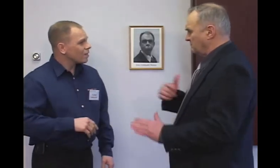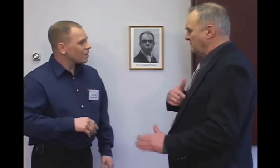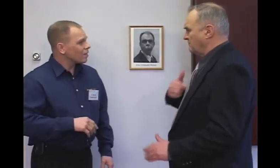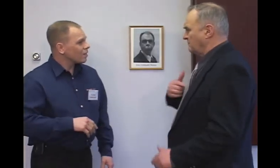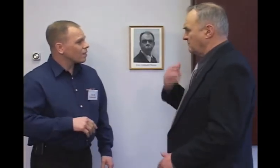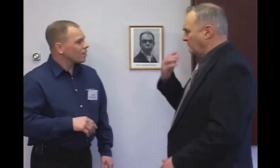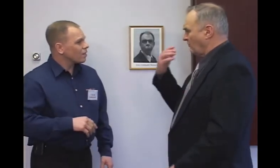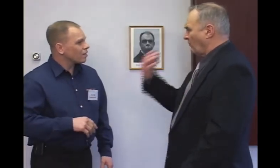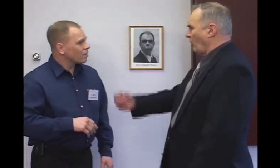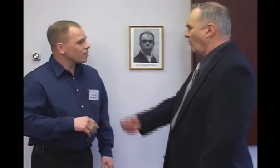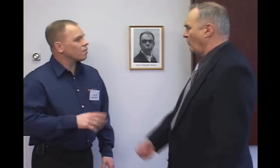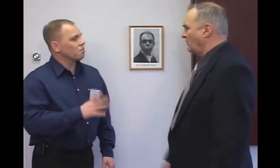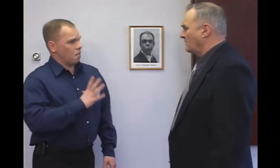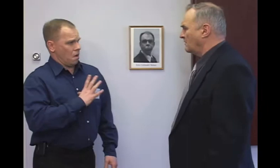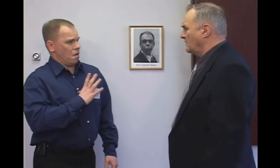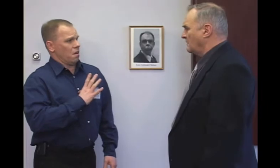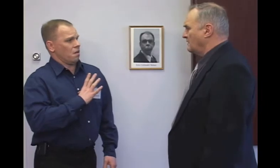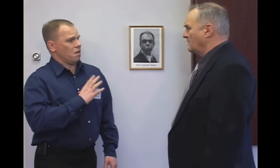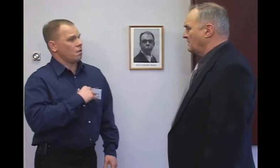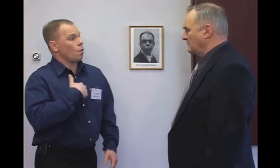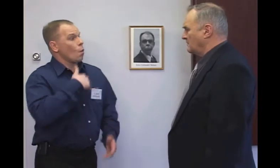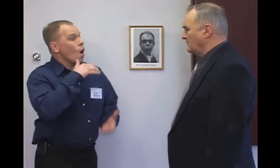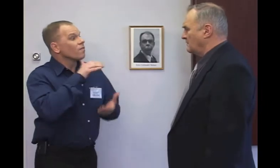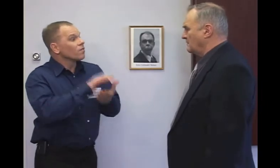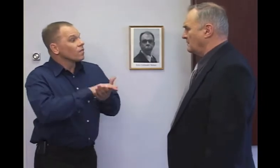Yes, I'll show you. Can my wife Sophia come too?